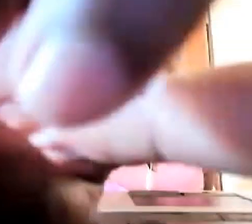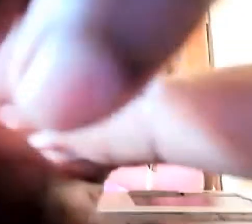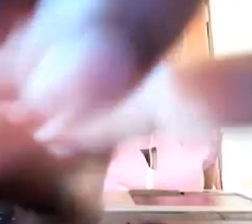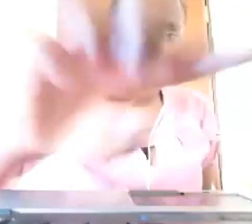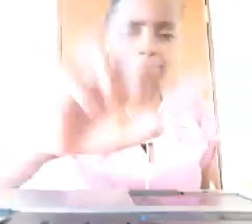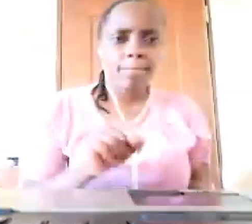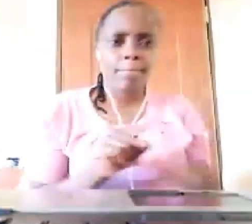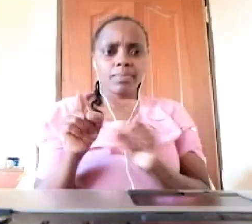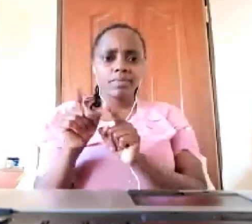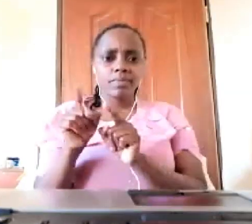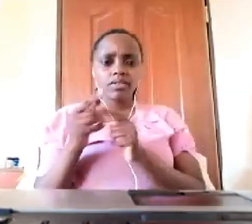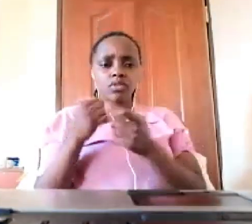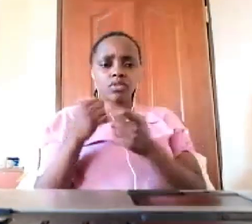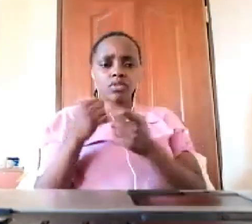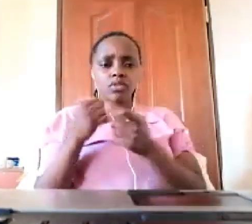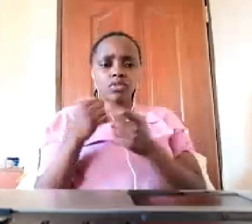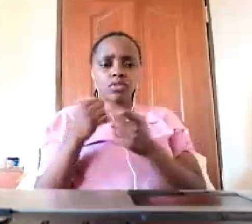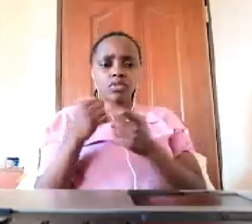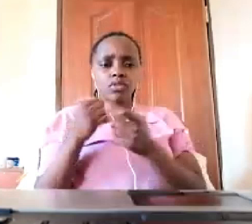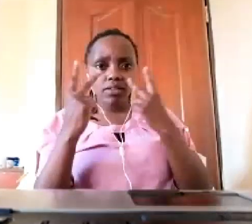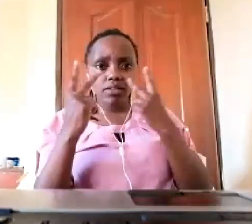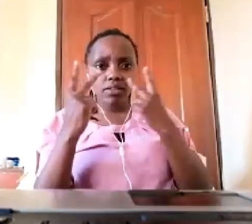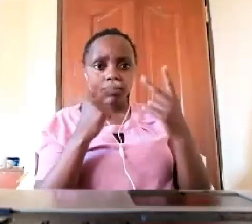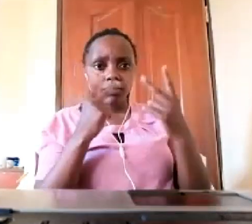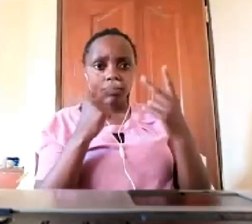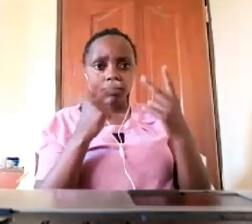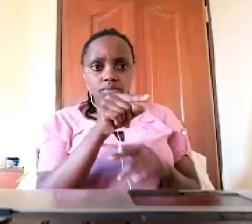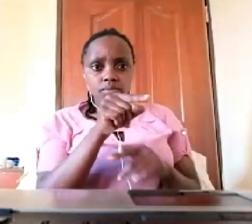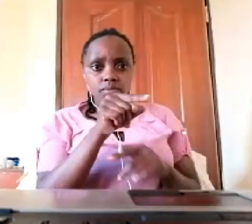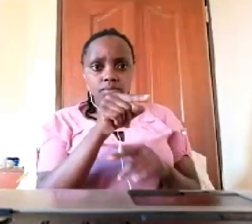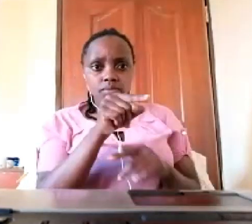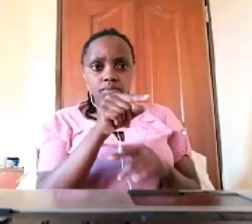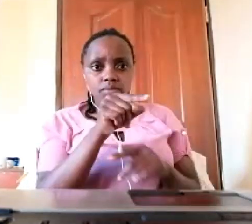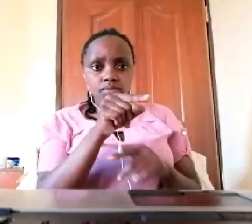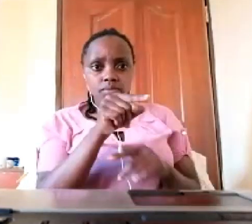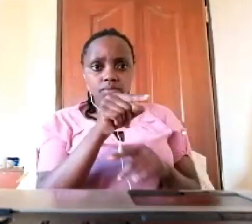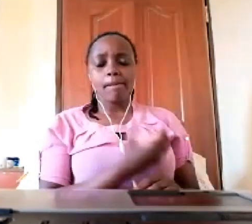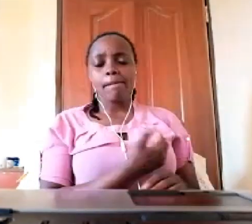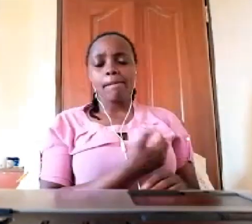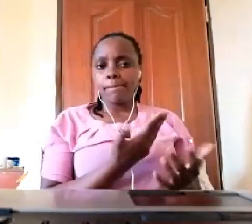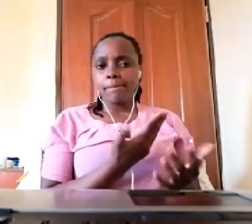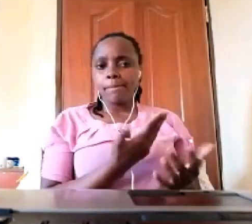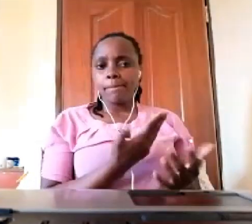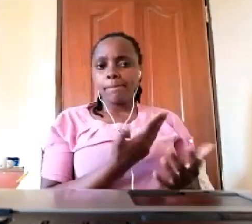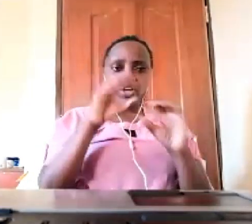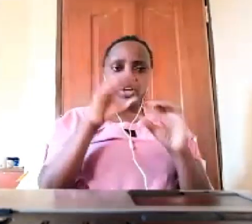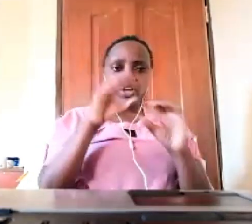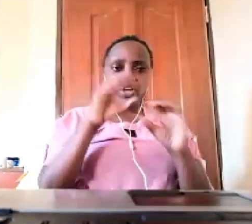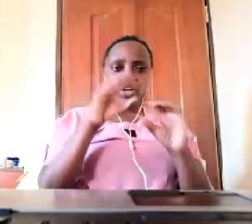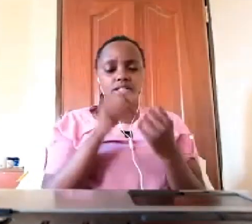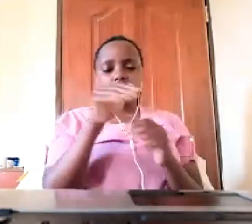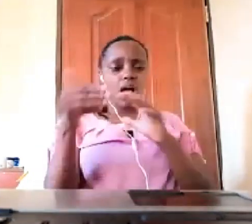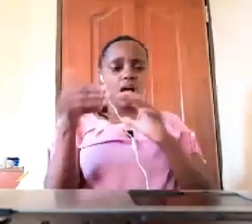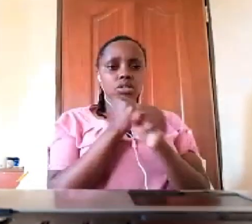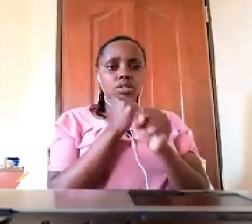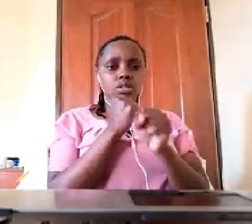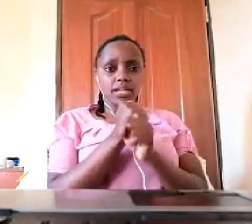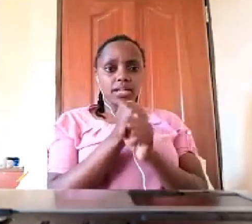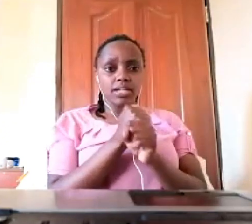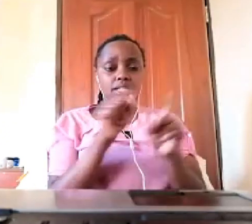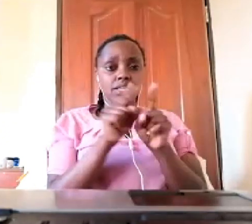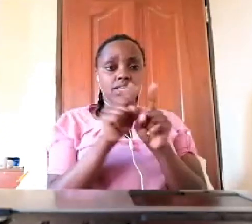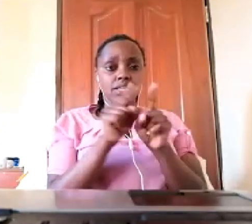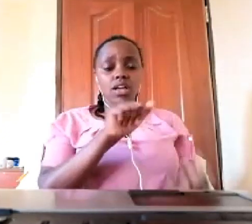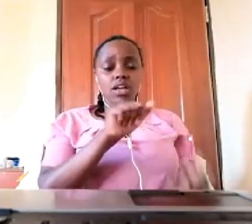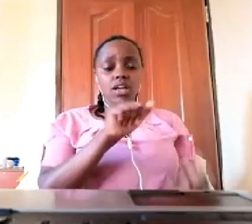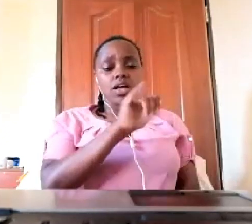of ensuring the visibility of the committee all the way to the grassroots level. We need to look through how this can be done. As Ayalo has